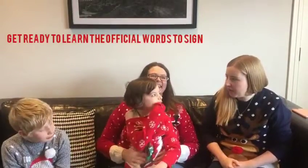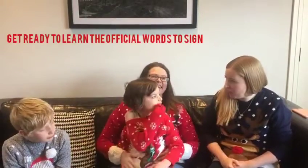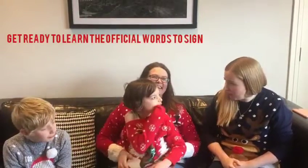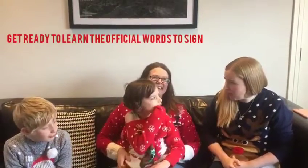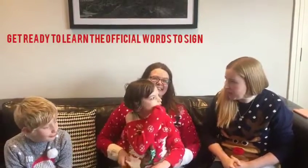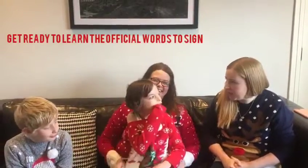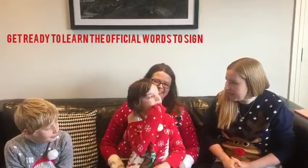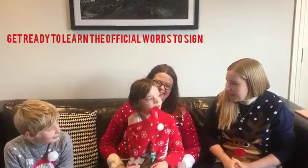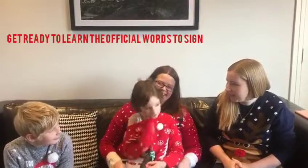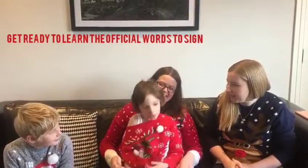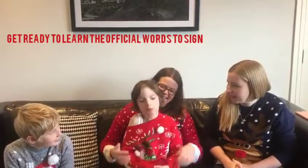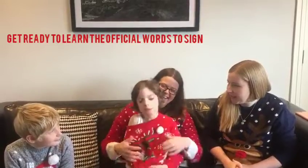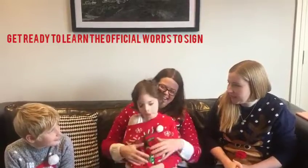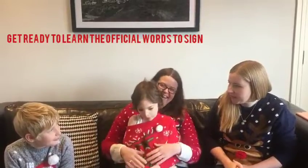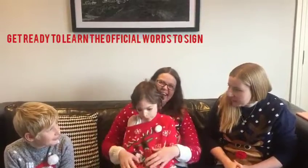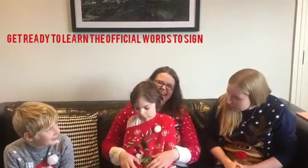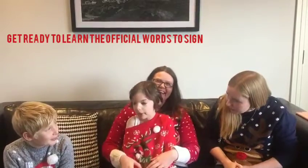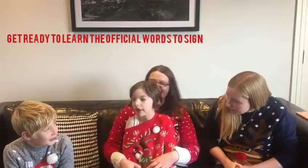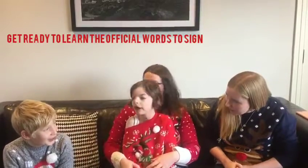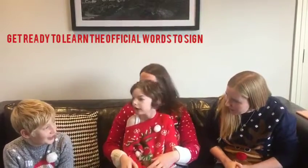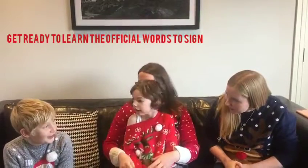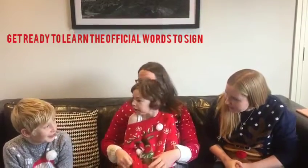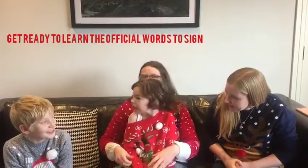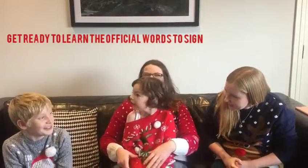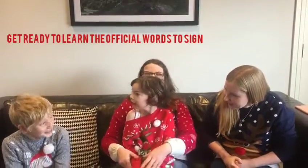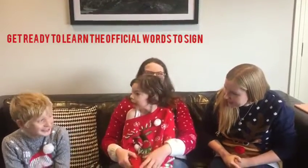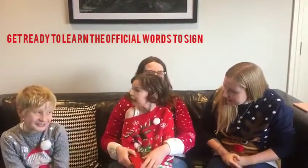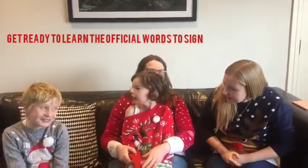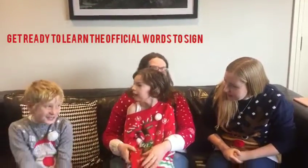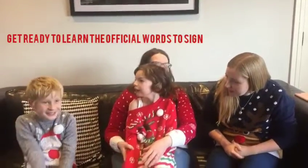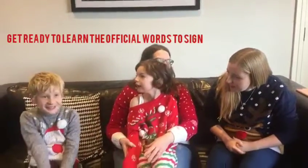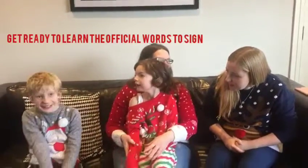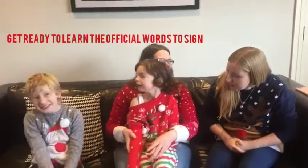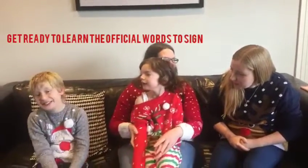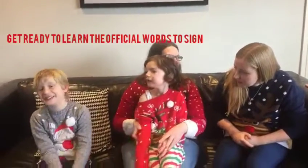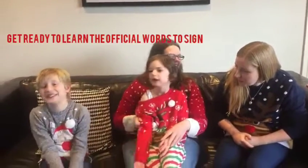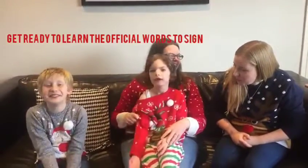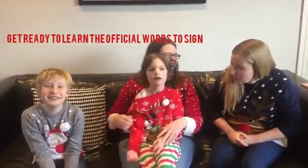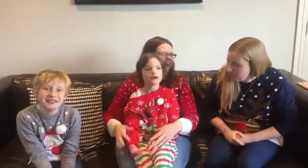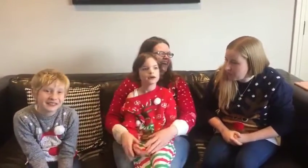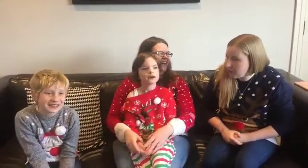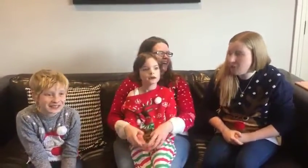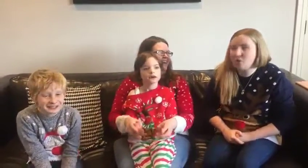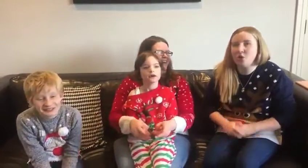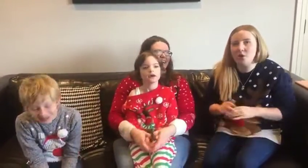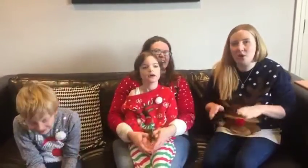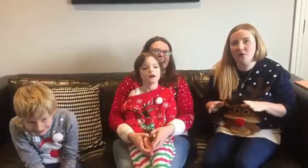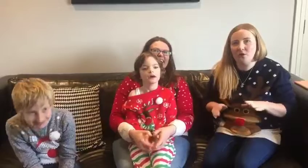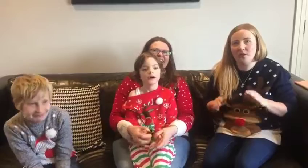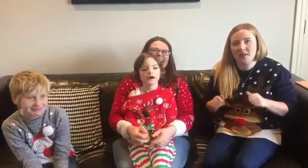have you been practicing? Yep. Sam, you've been practicing. So we're going to talk you through the